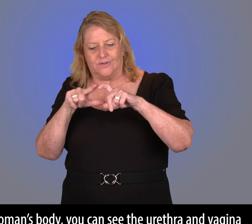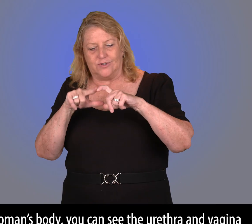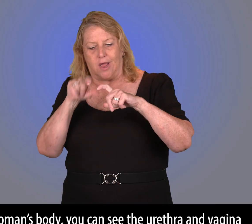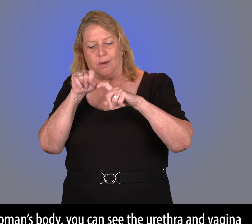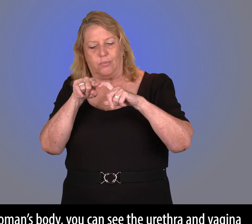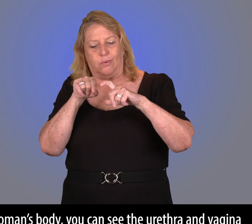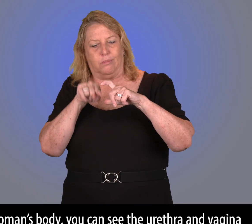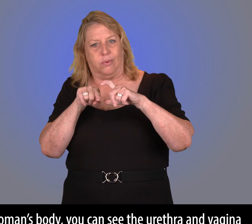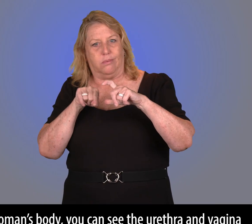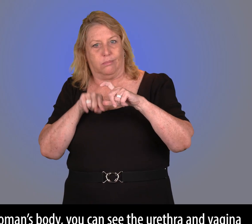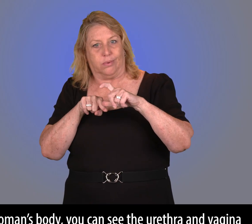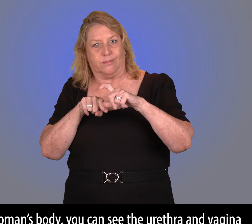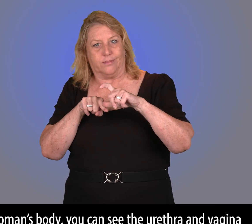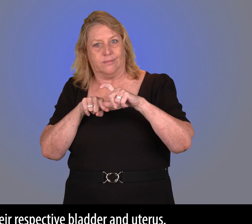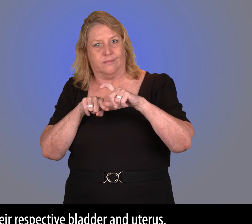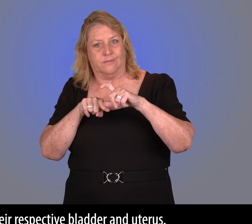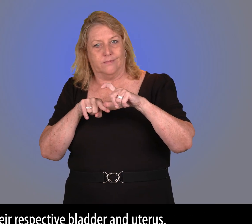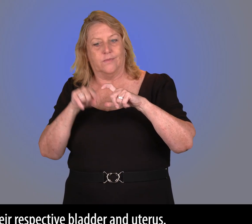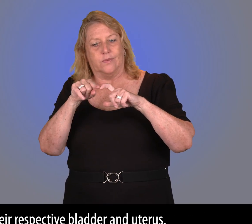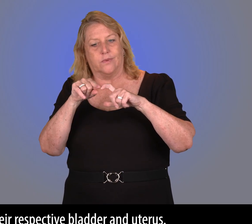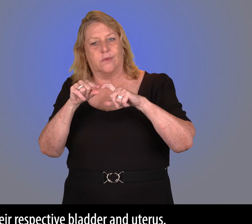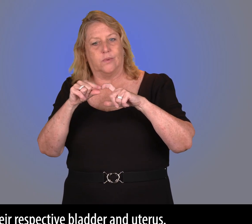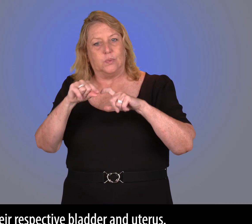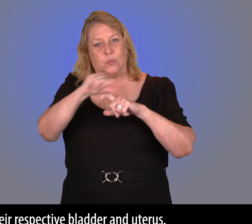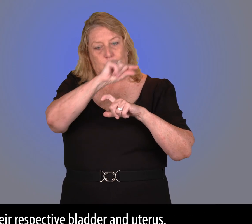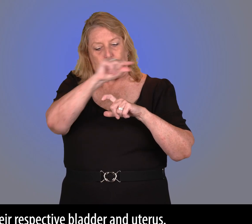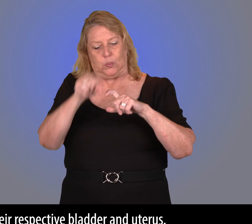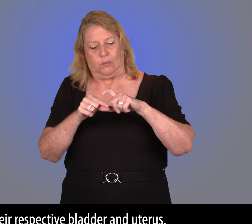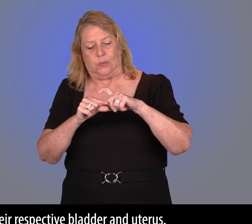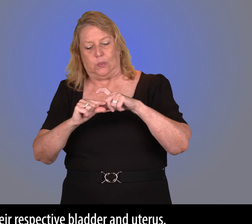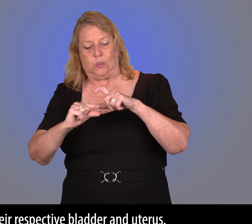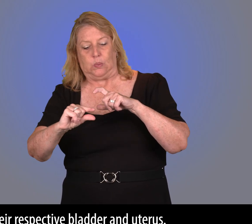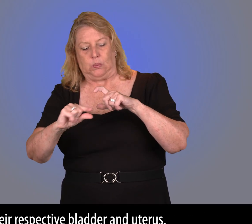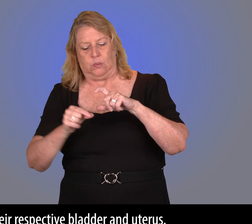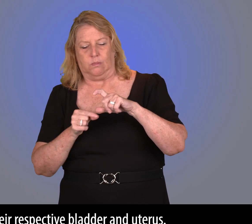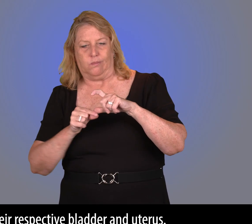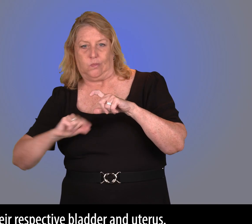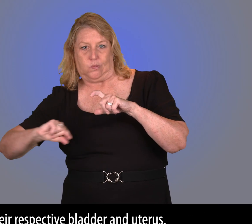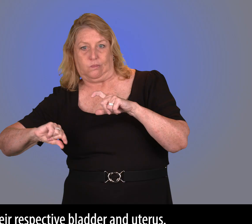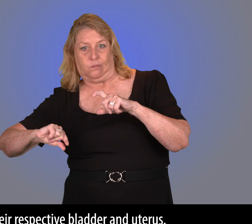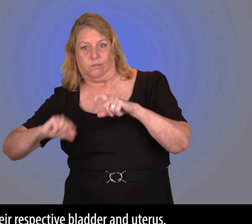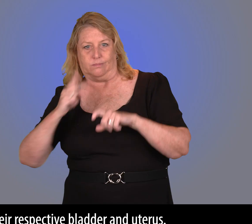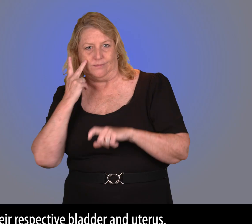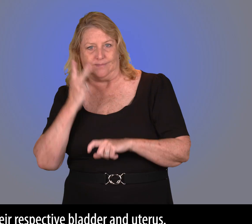vagina, leading into their respective bladder and uterus.